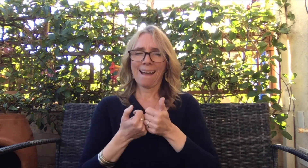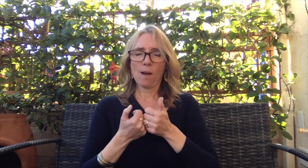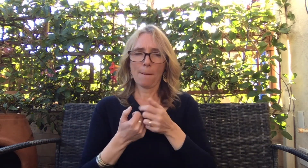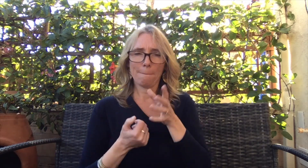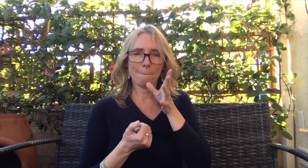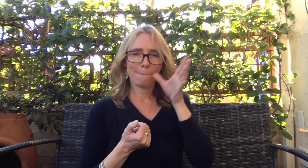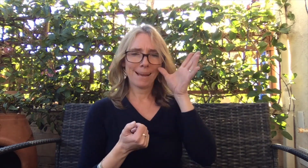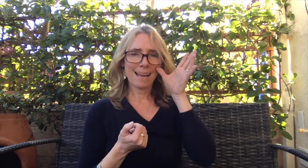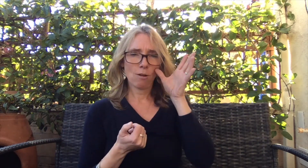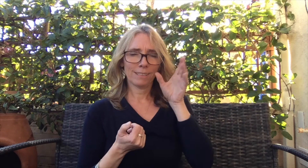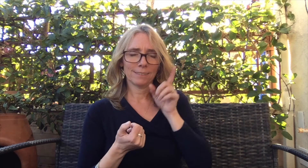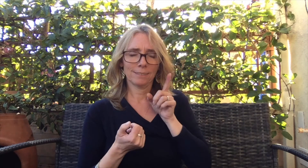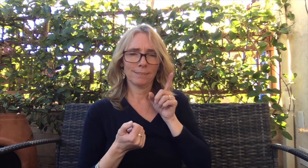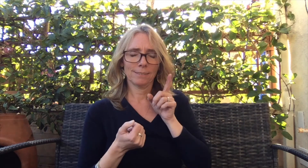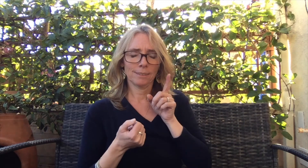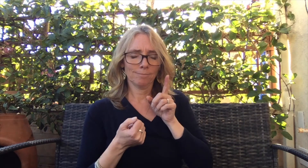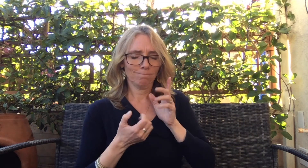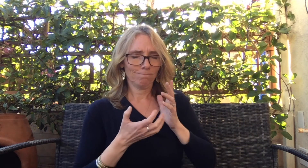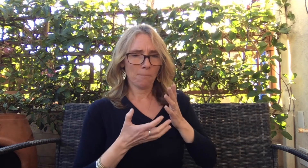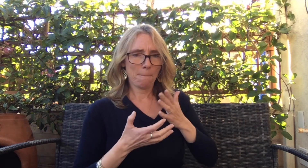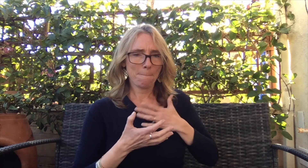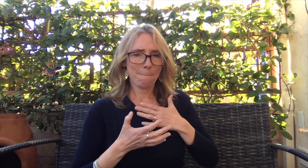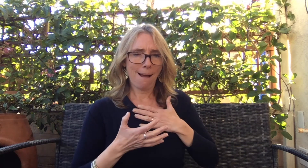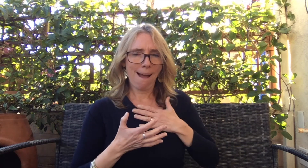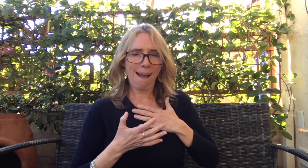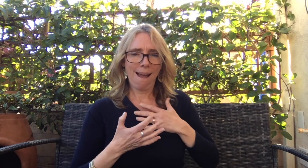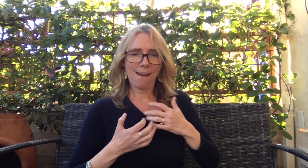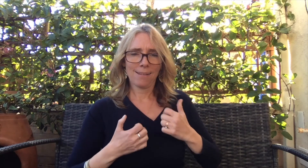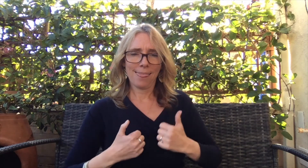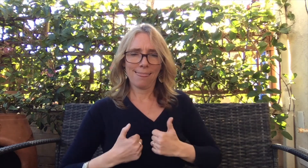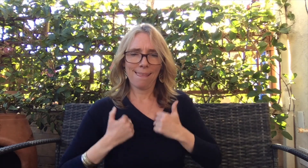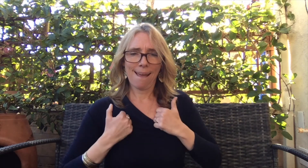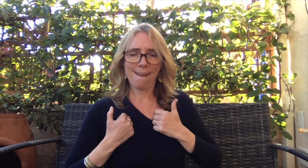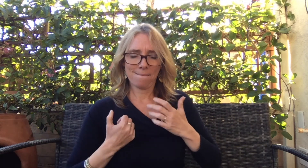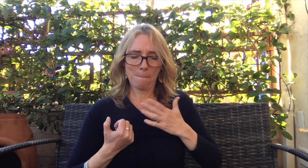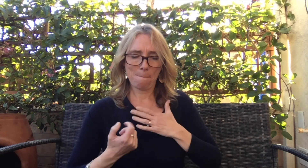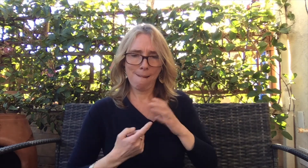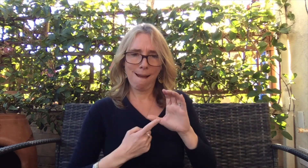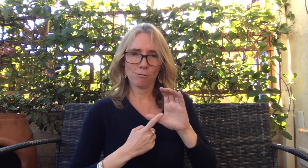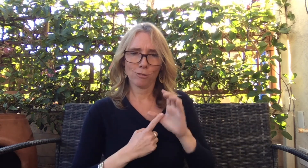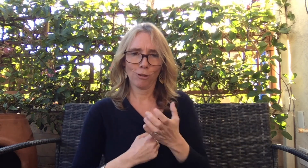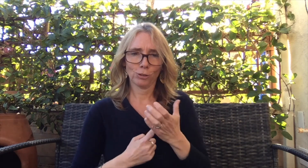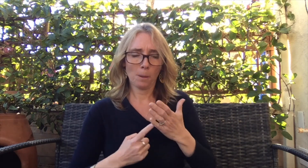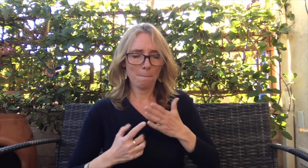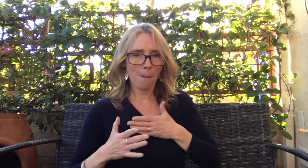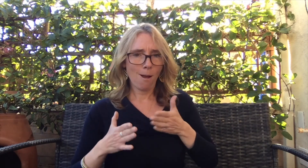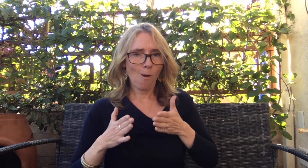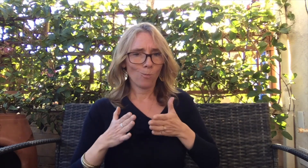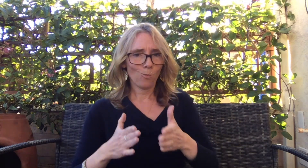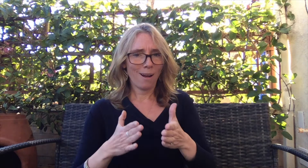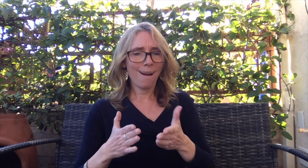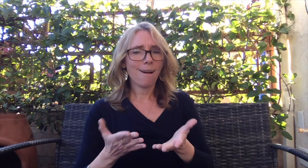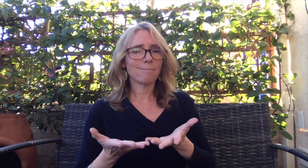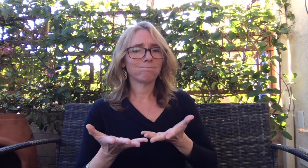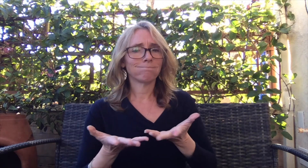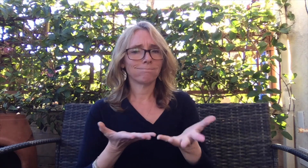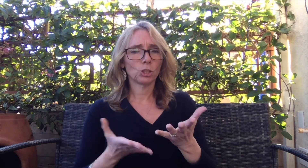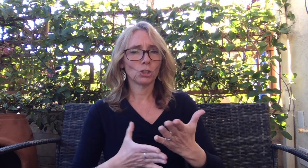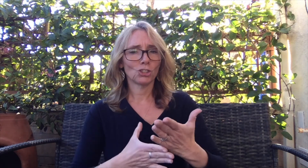what's probably best is for us to take a look at our